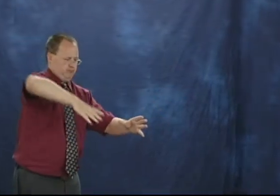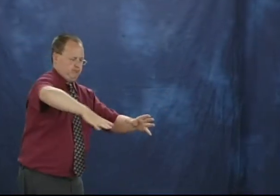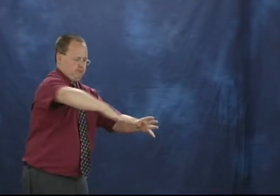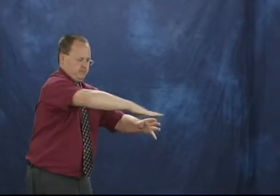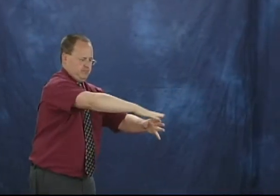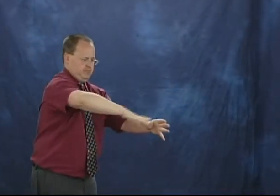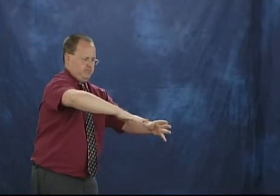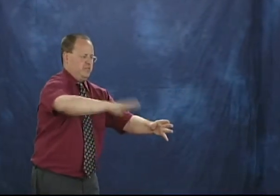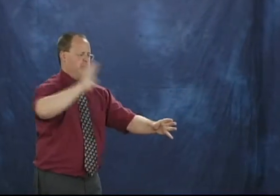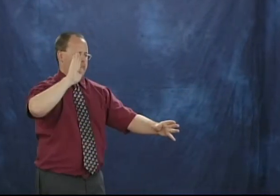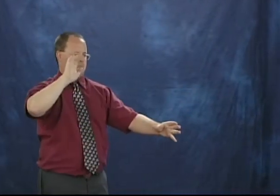eyes.